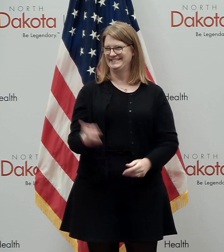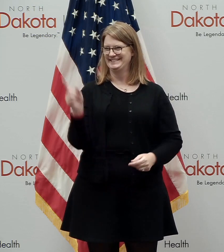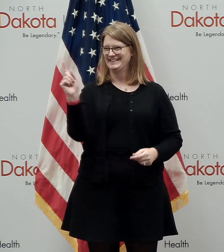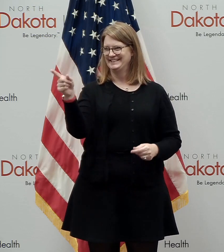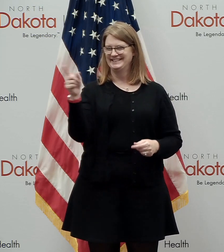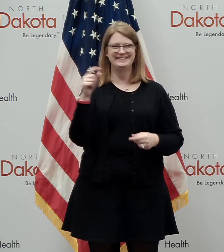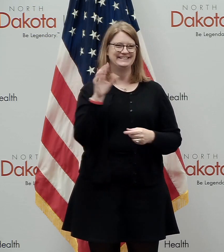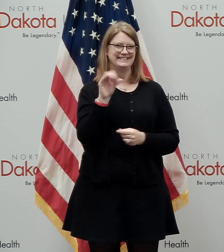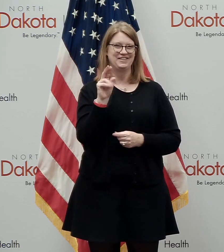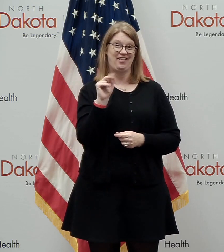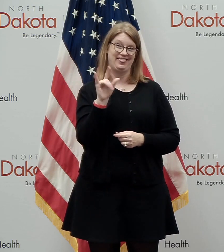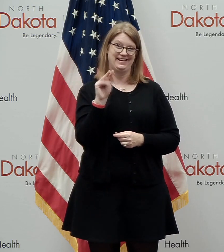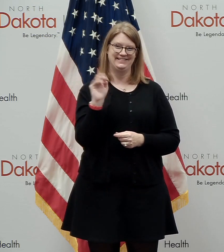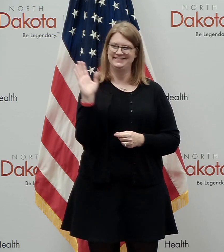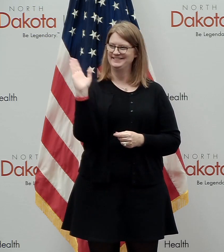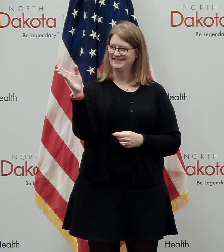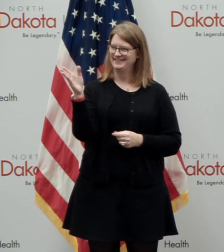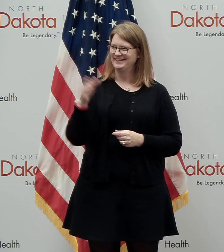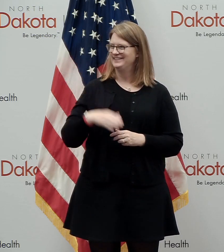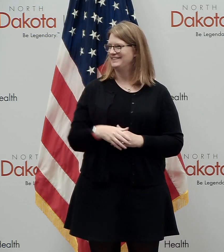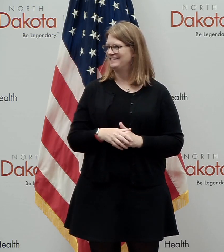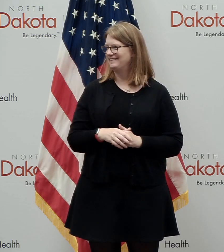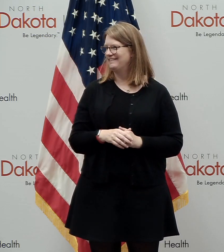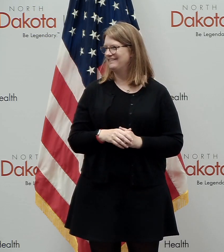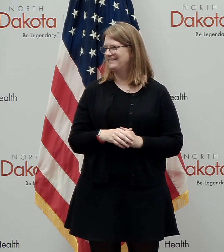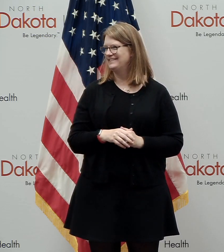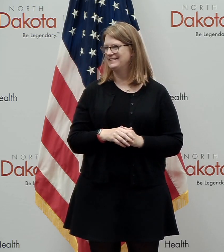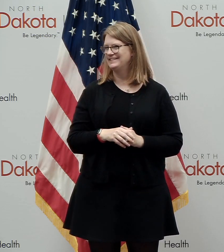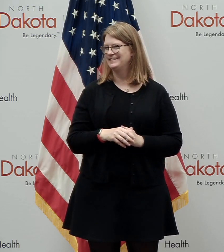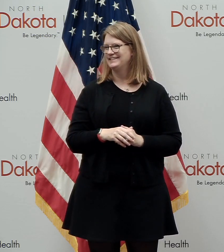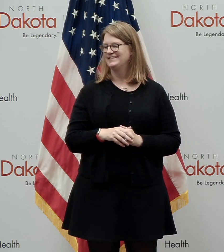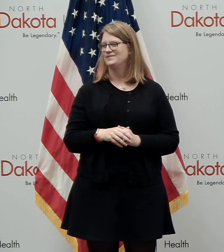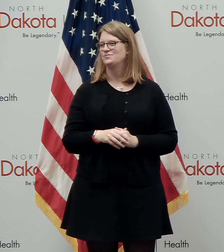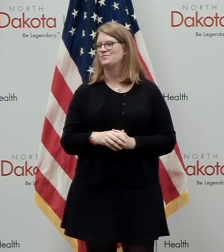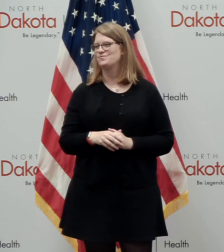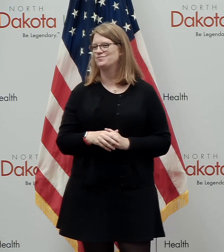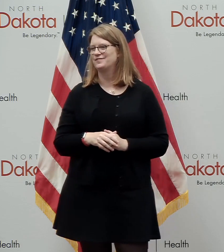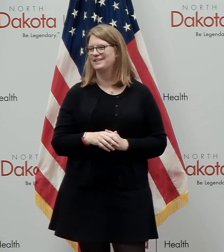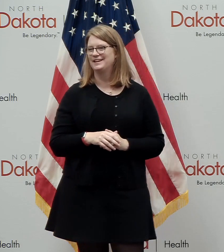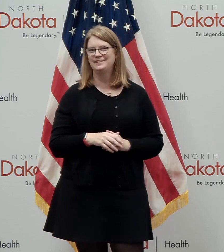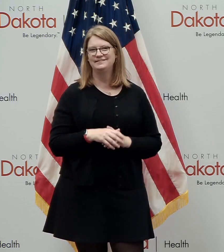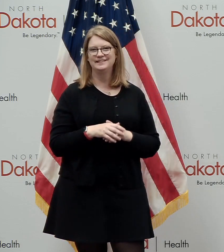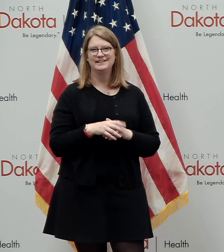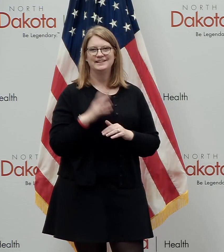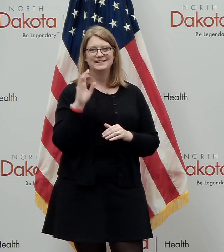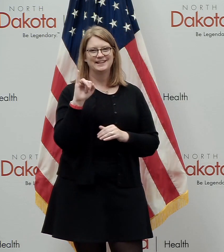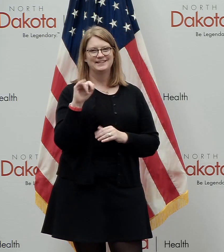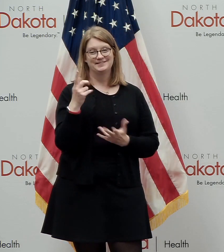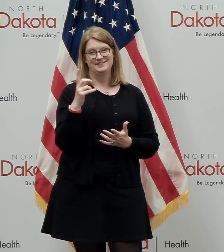More questions online. We're happy that online connection is working today.